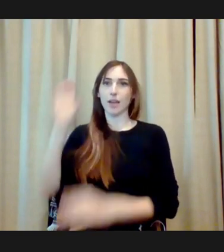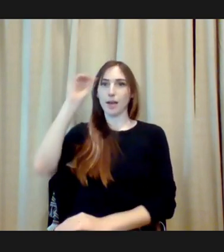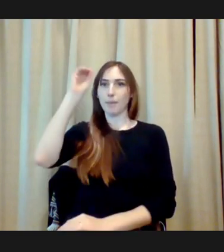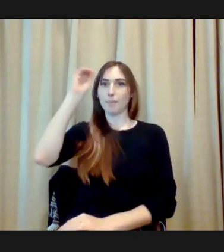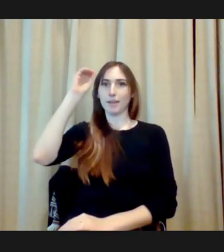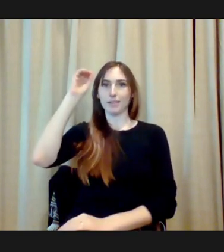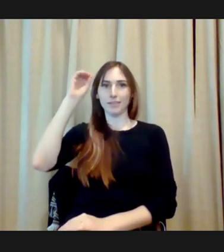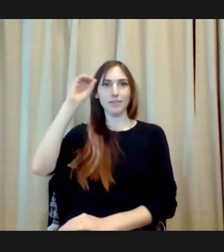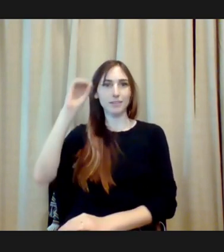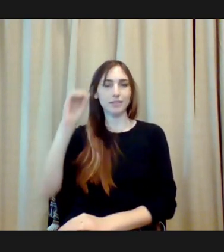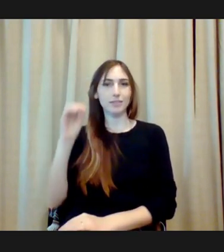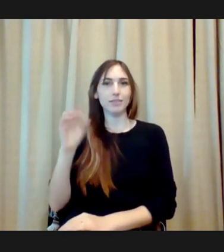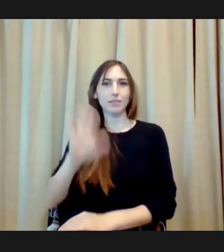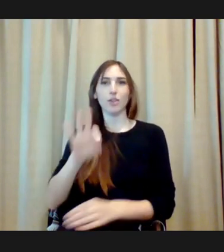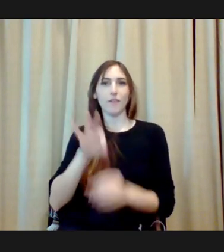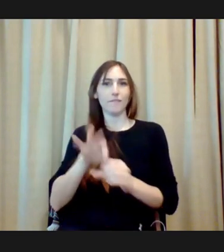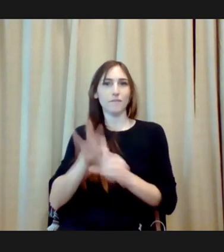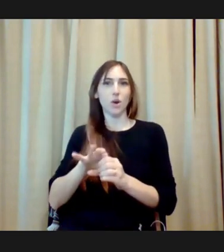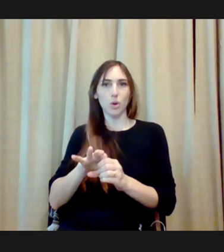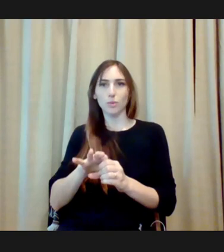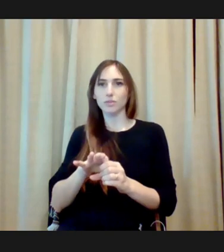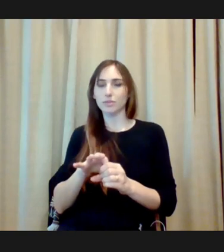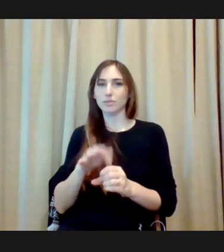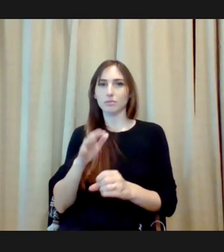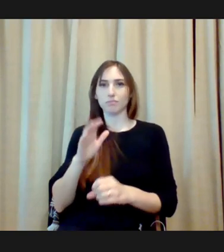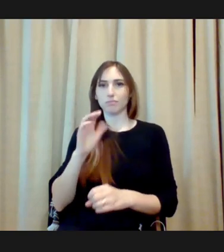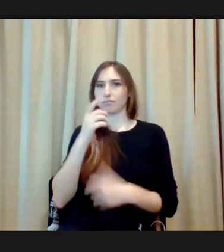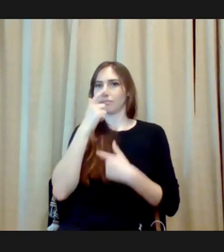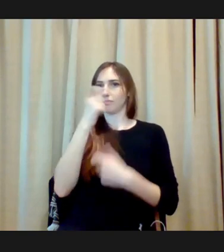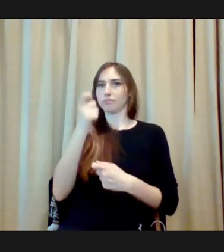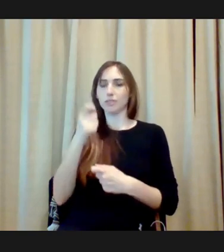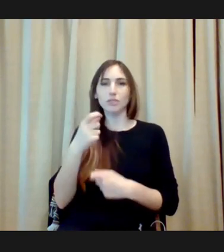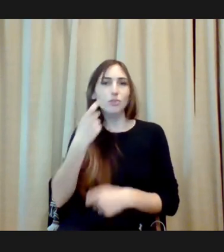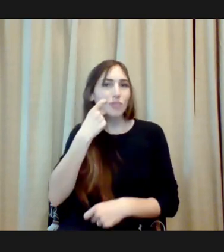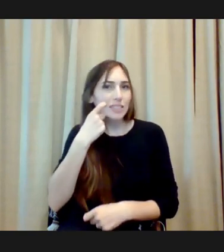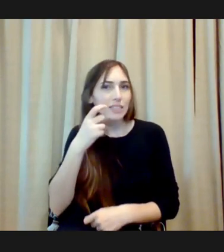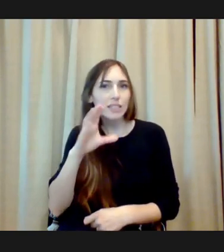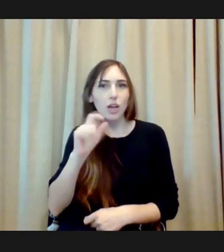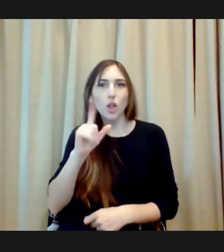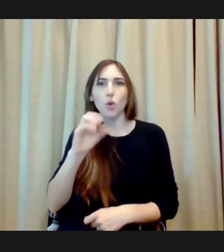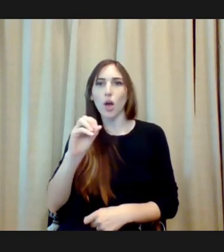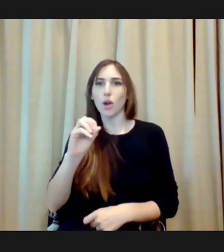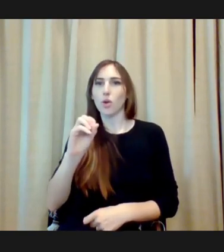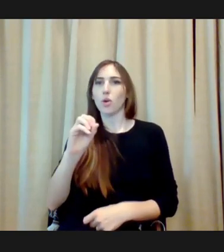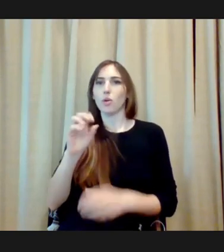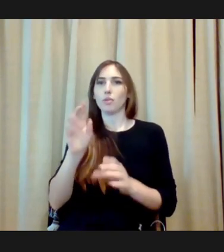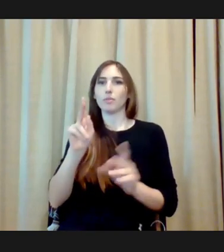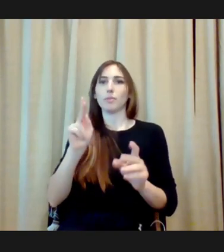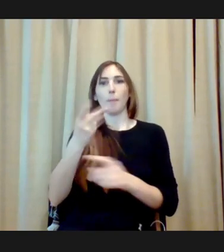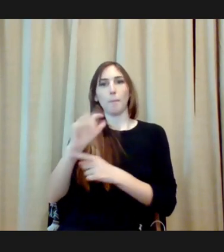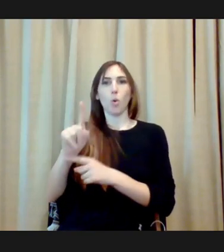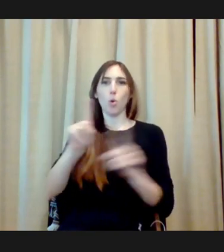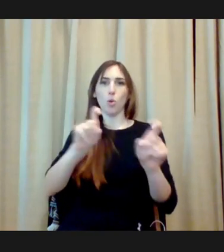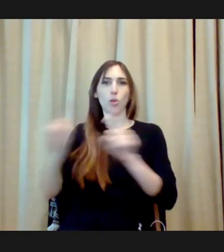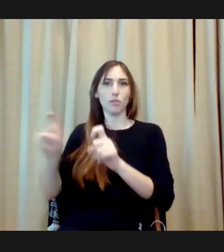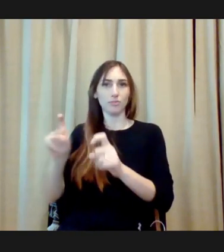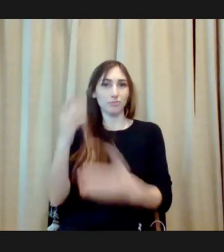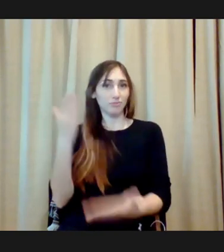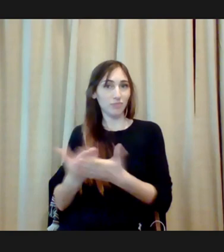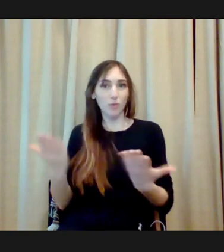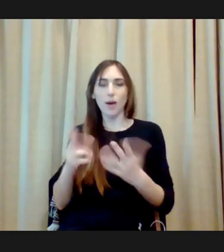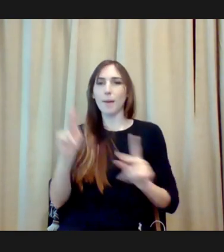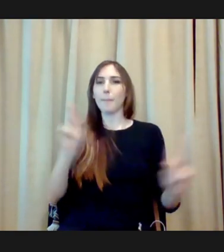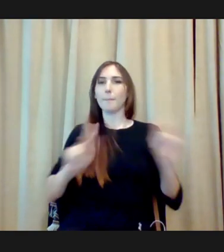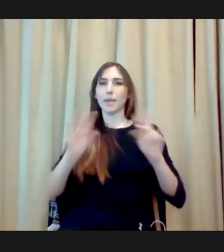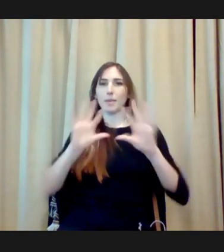the vote, because recent polls in Colorado had showed that 84% of the public supported having wolves back. But I believe the